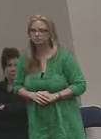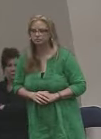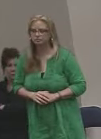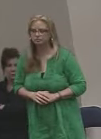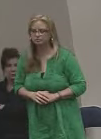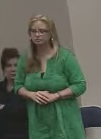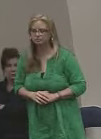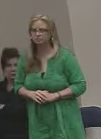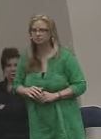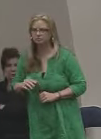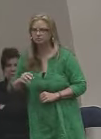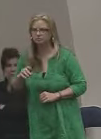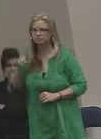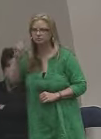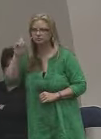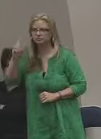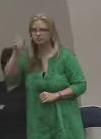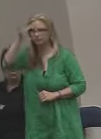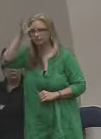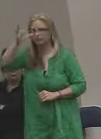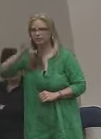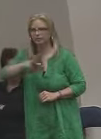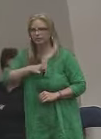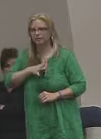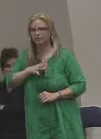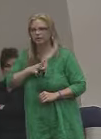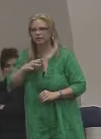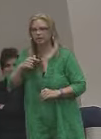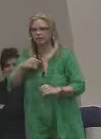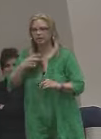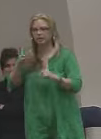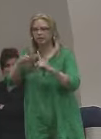One of the men I prosecuted was Glenn Ford.